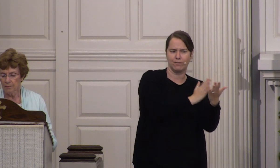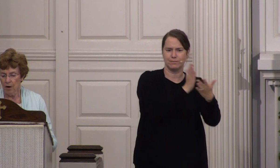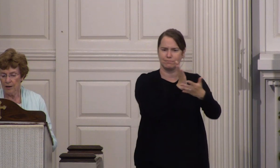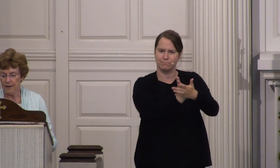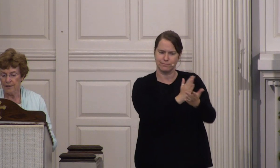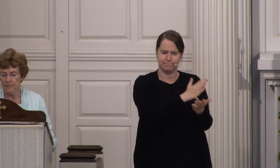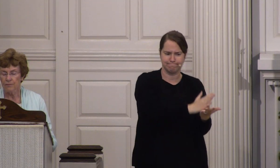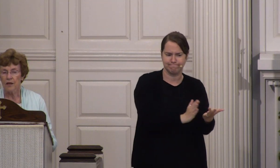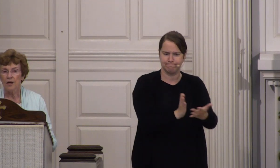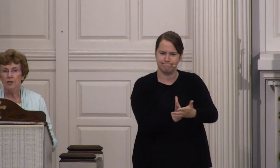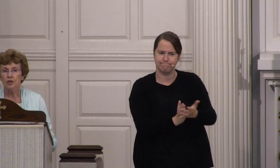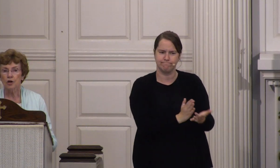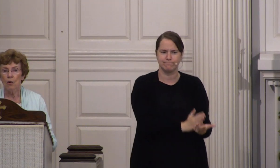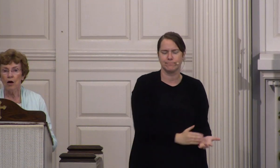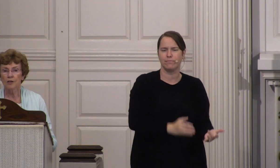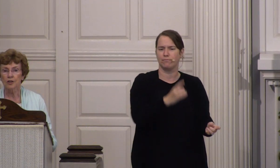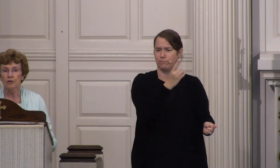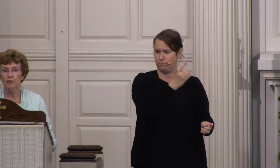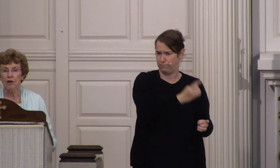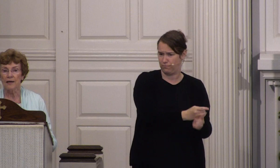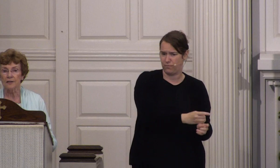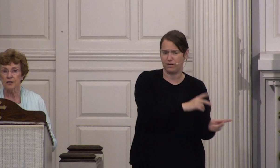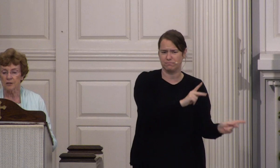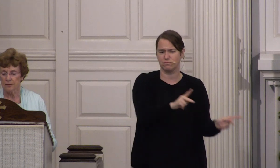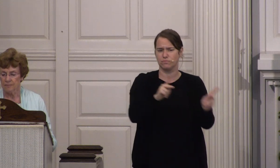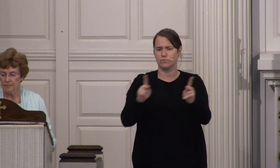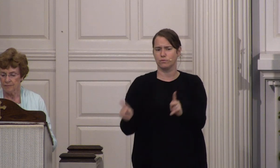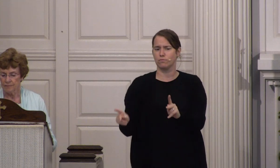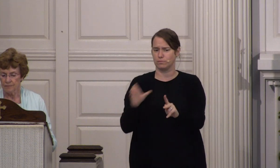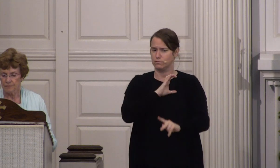one body, so also Christ.